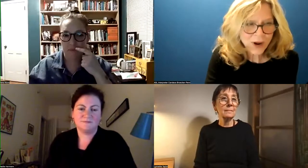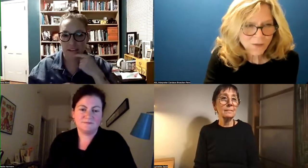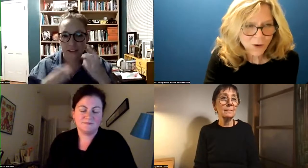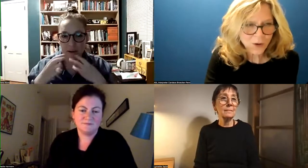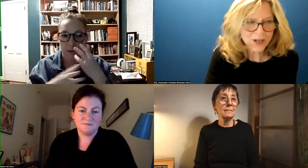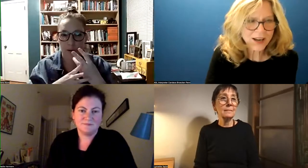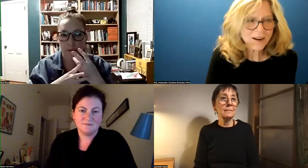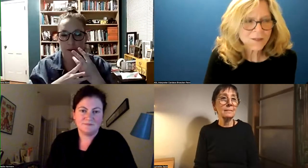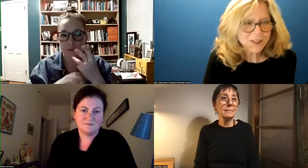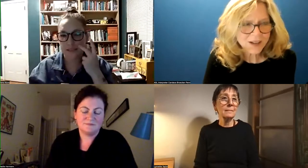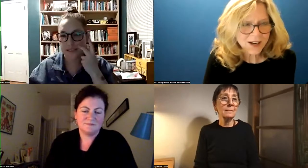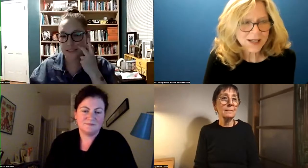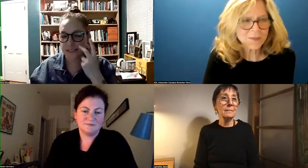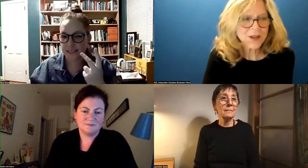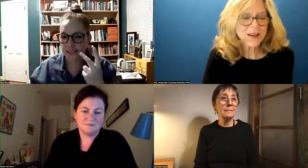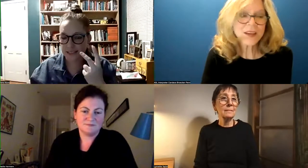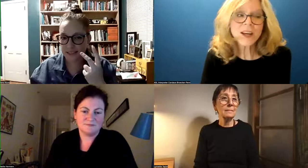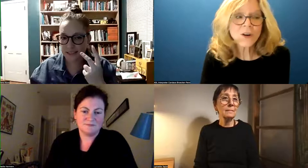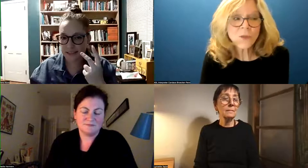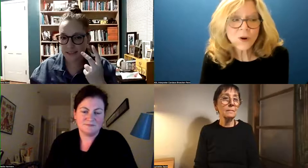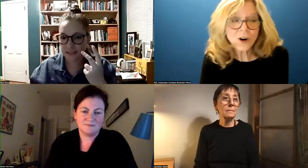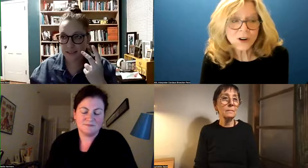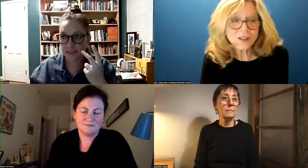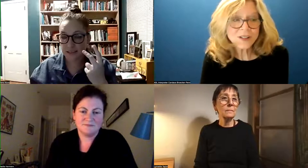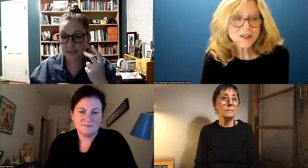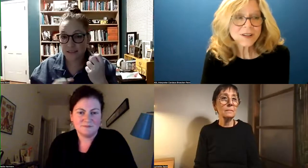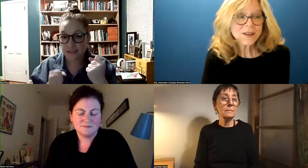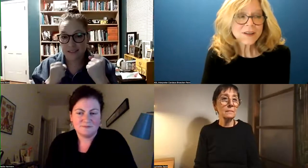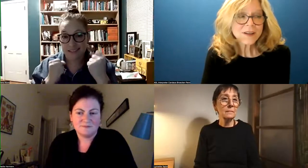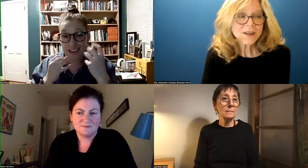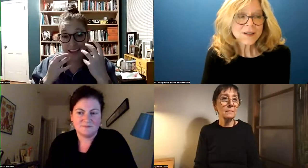our way forward every time the hearing world